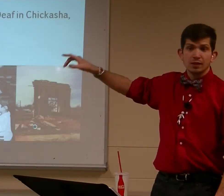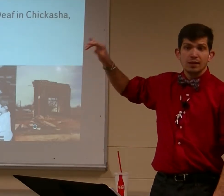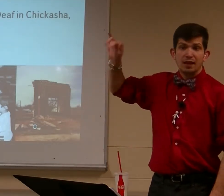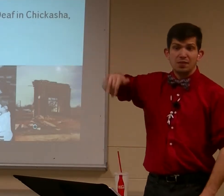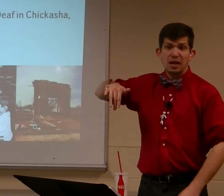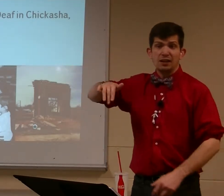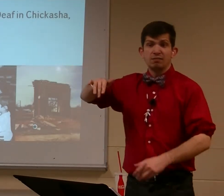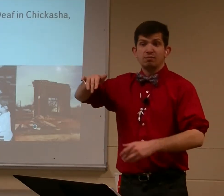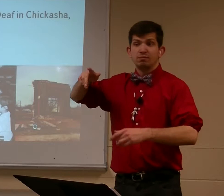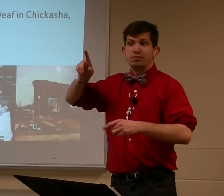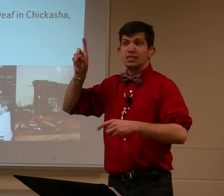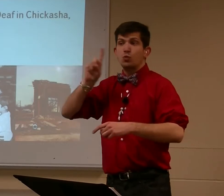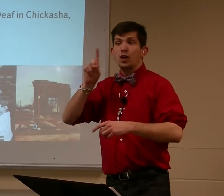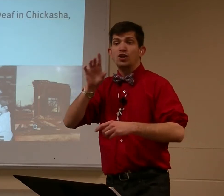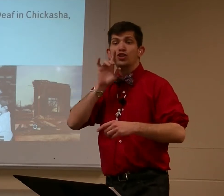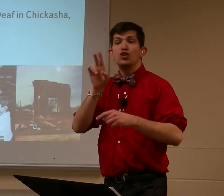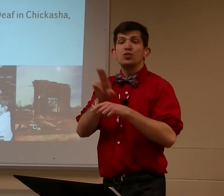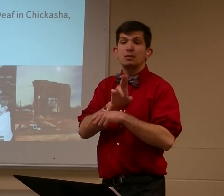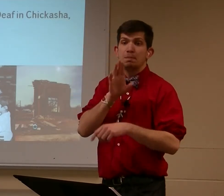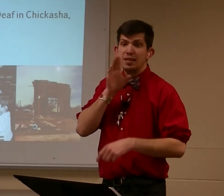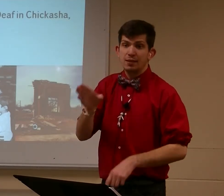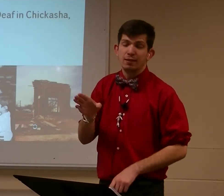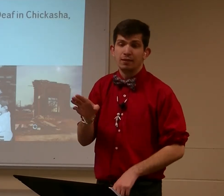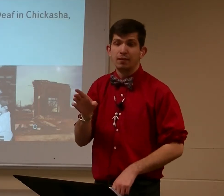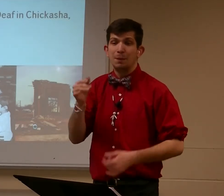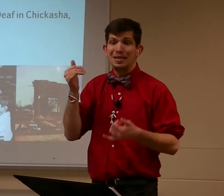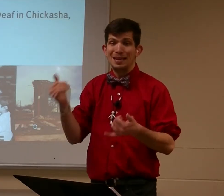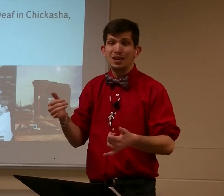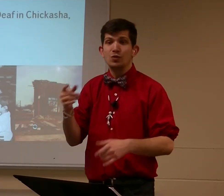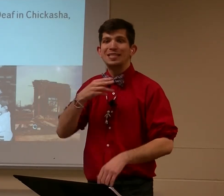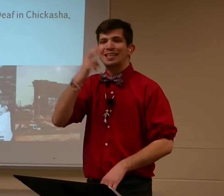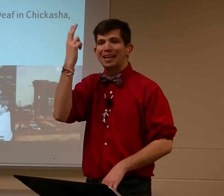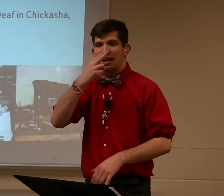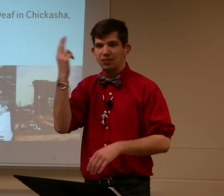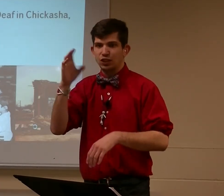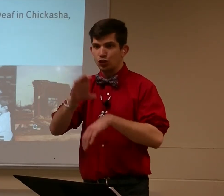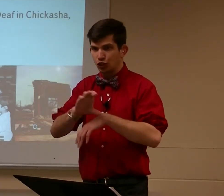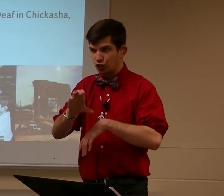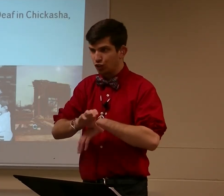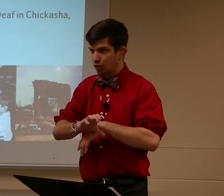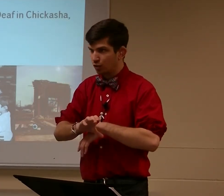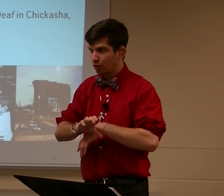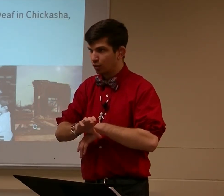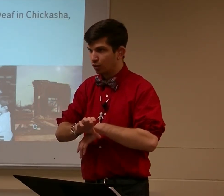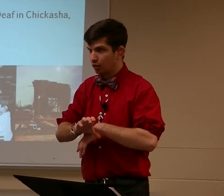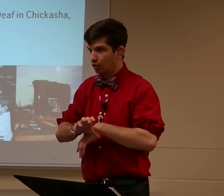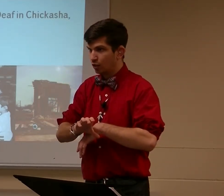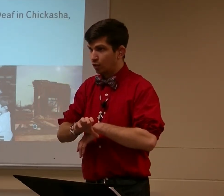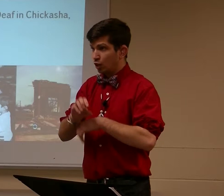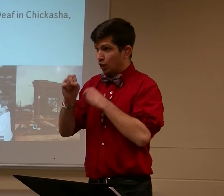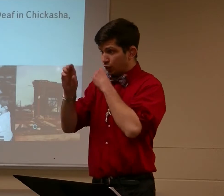And that is where it used to be, but now it's a Catholic church. So